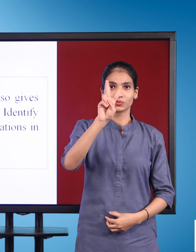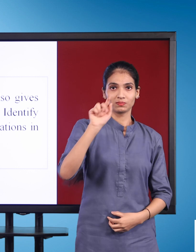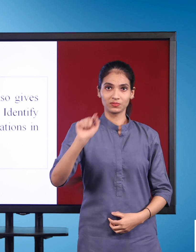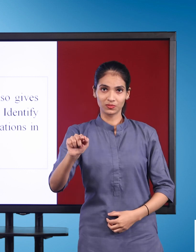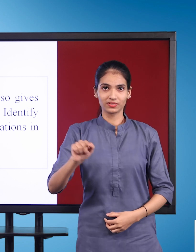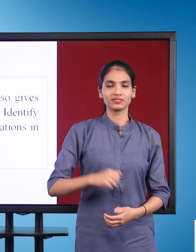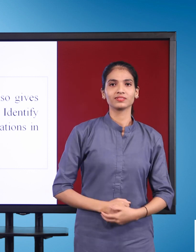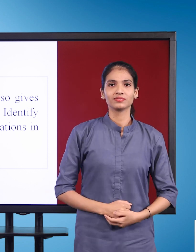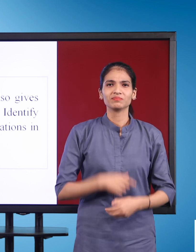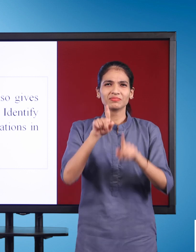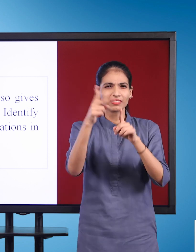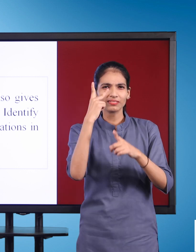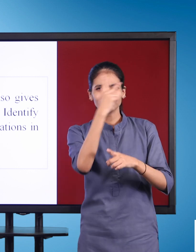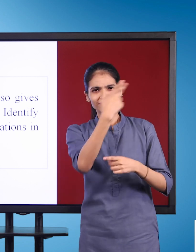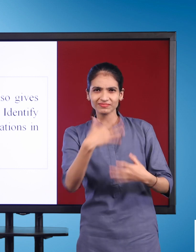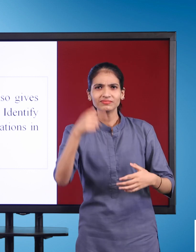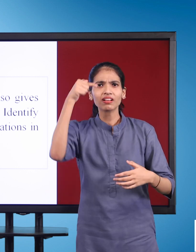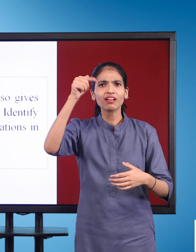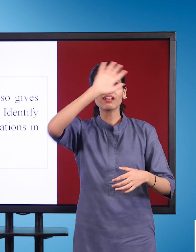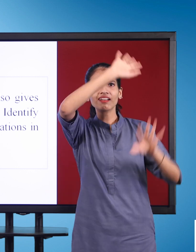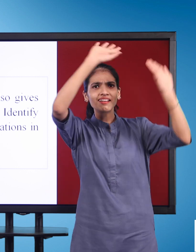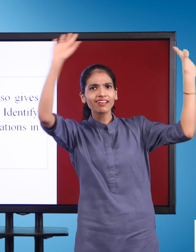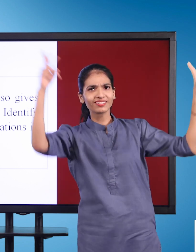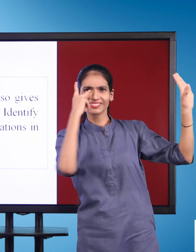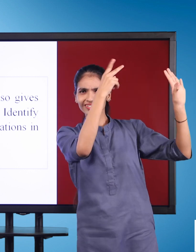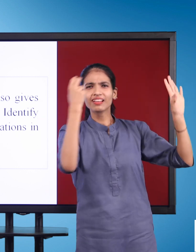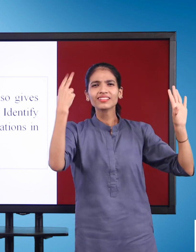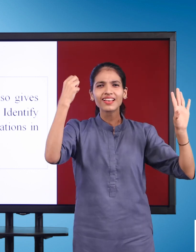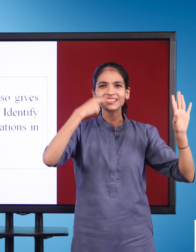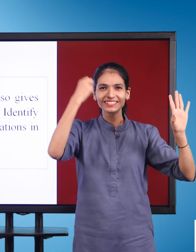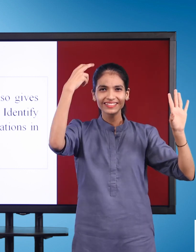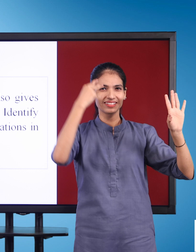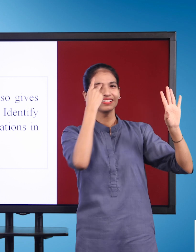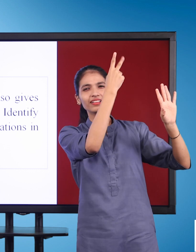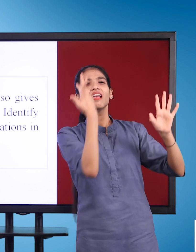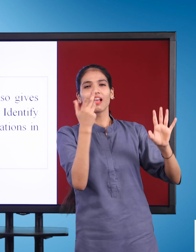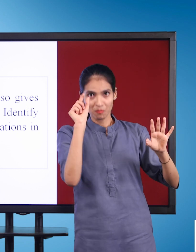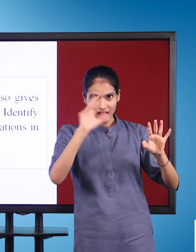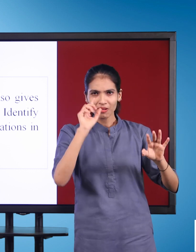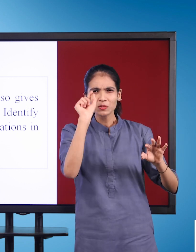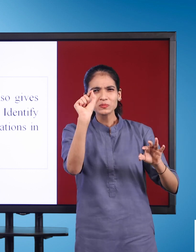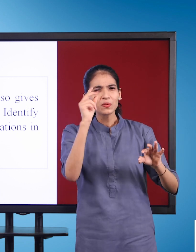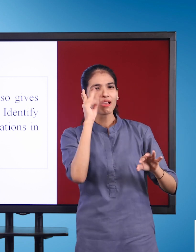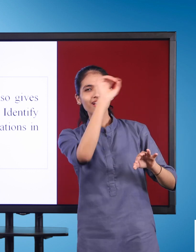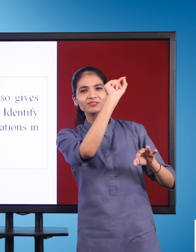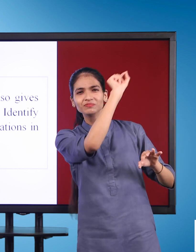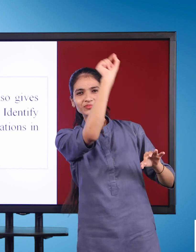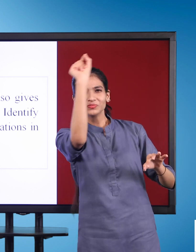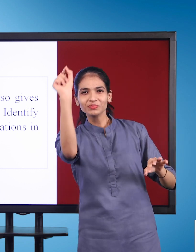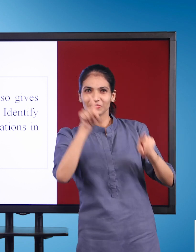2. A star in the sky also gives us an idea of a point. Identify at least